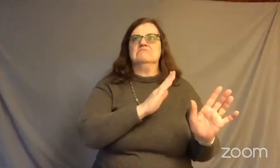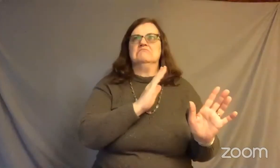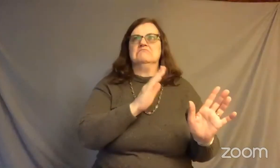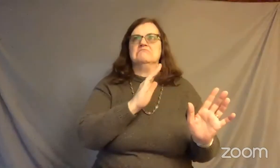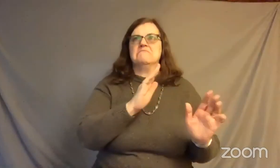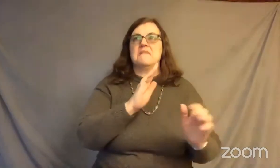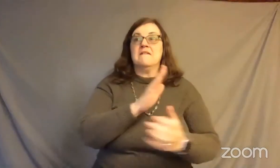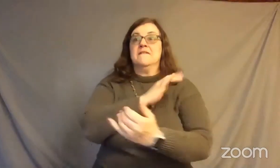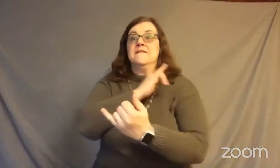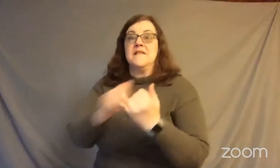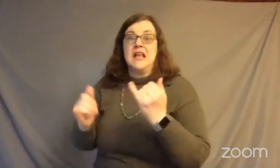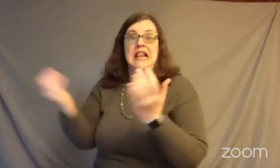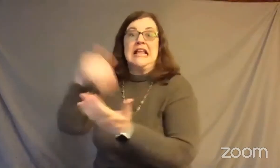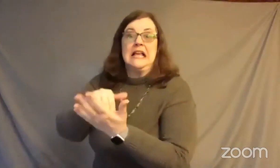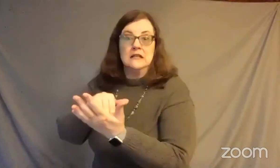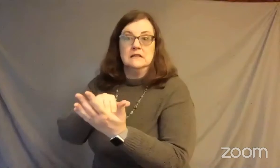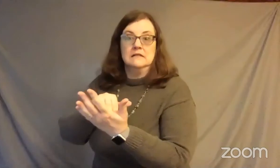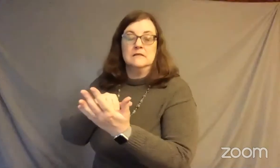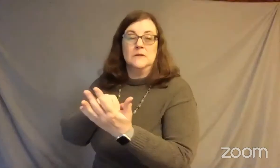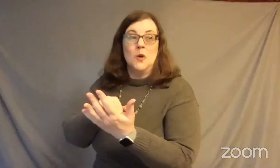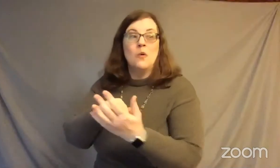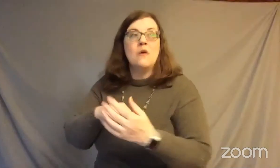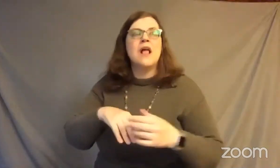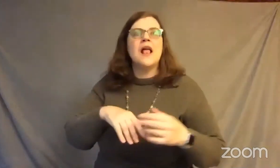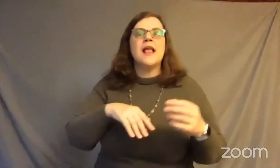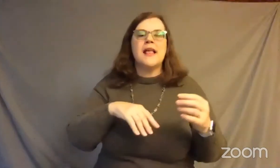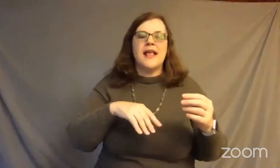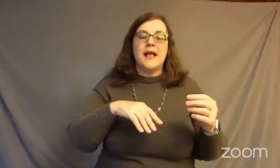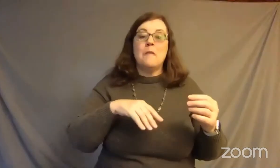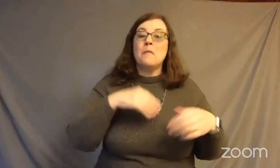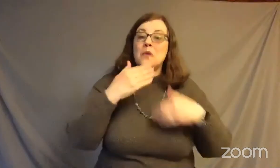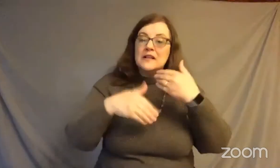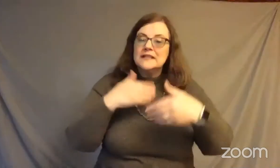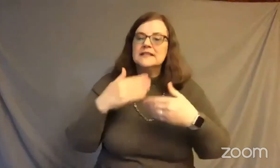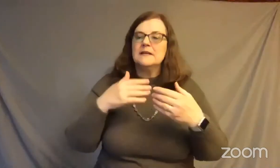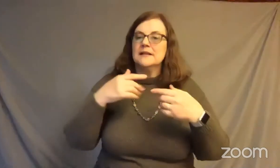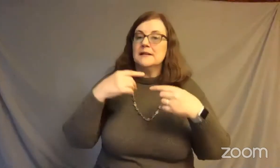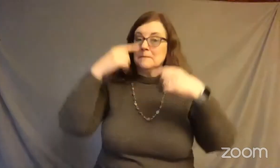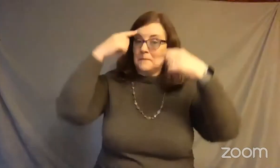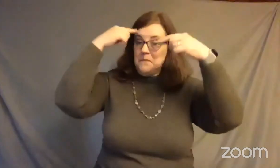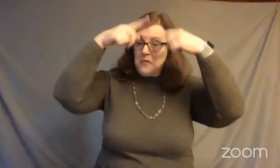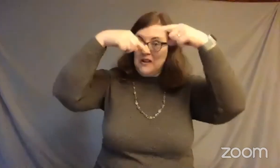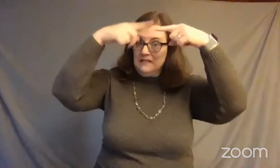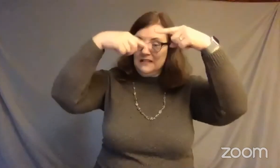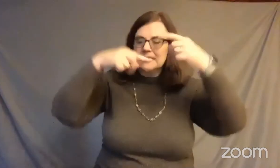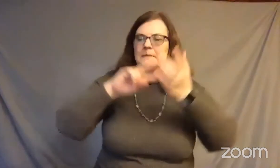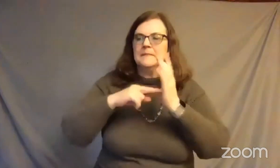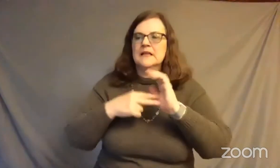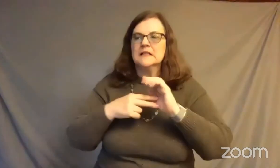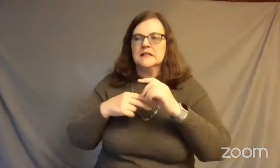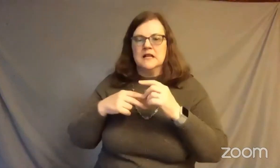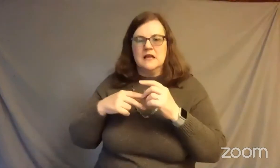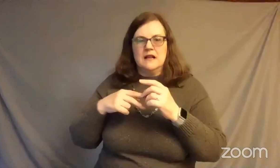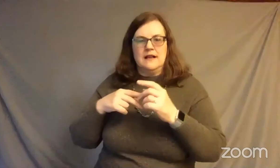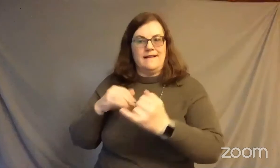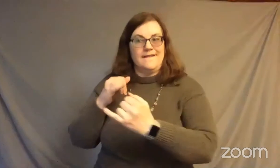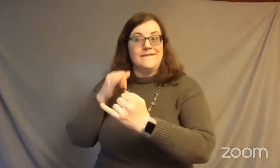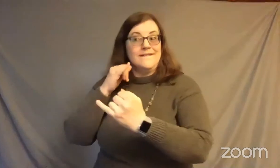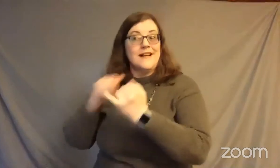So whatever word or sign could occur in its typical position as well as in the final position. And what